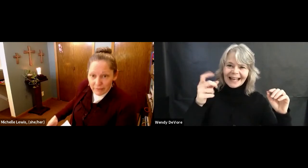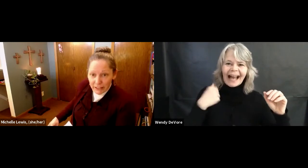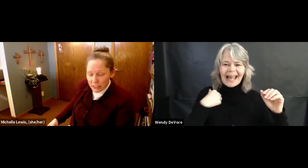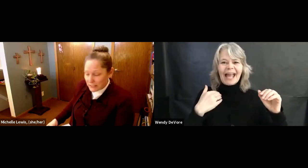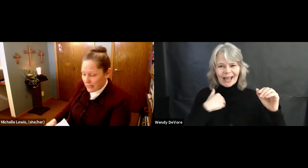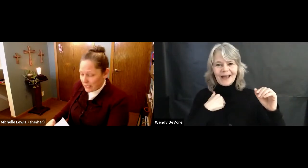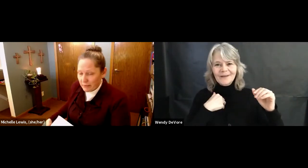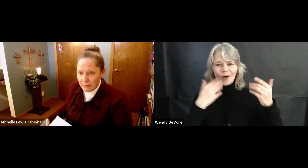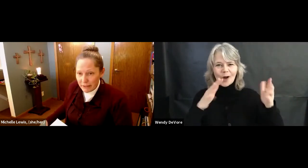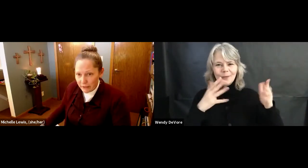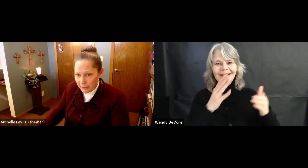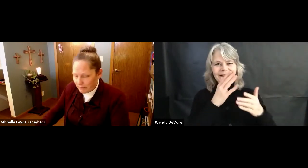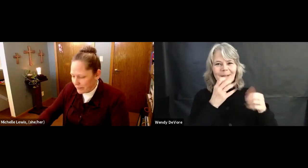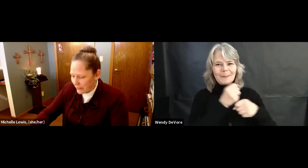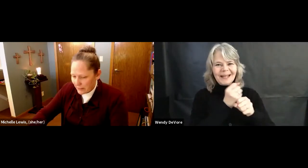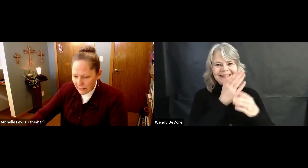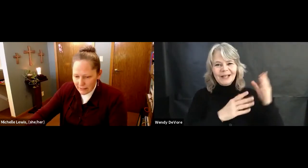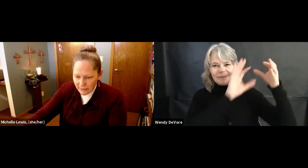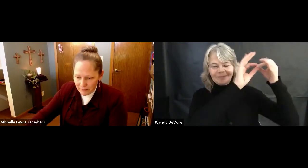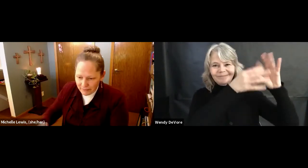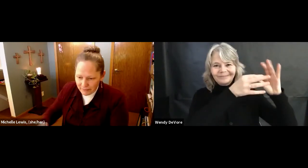several of my chains hanging up on my door.